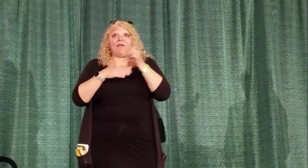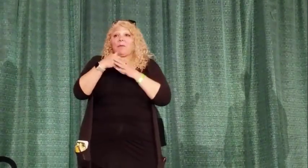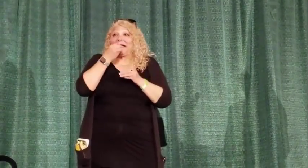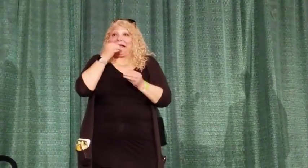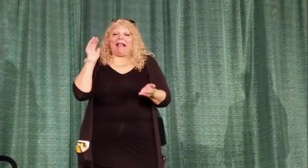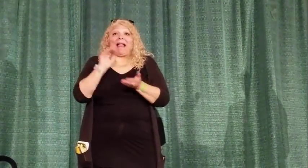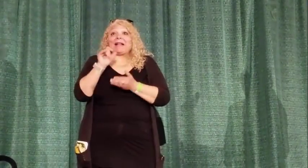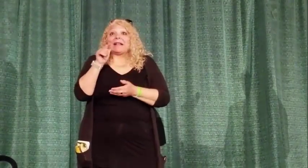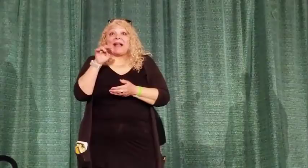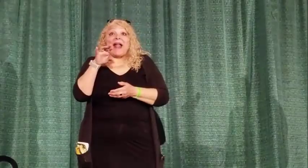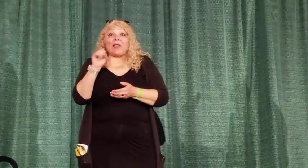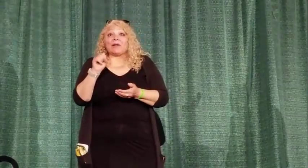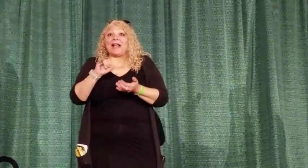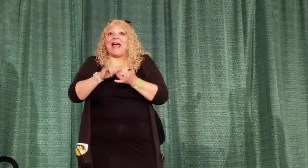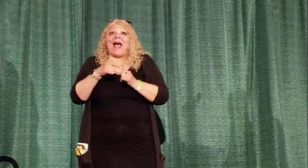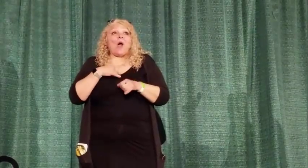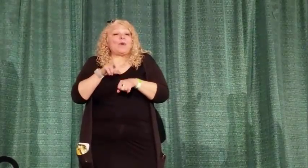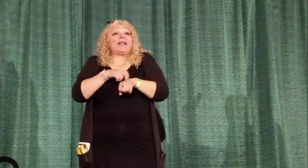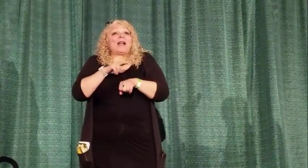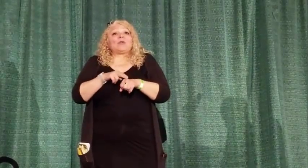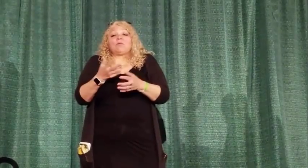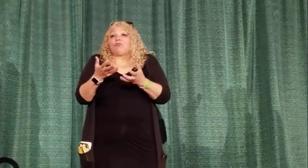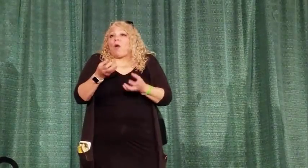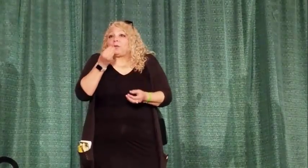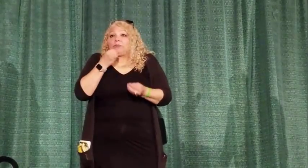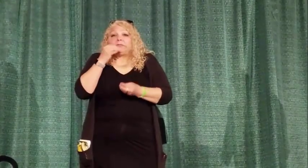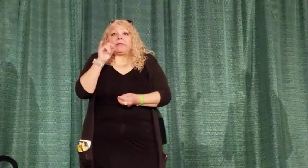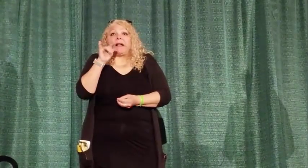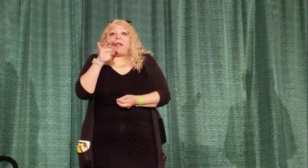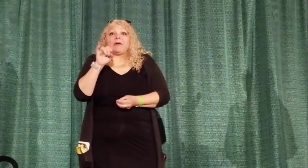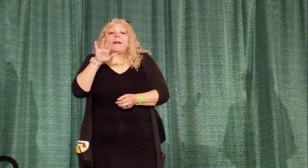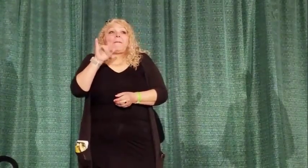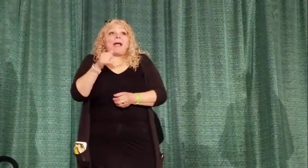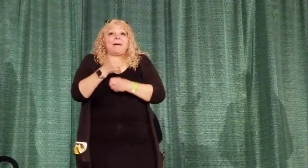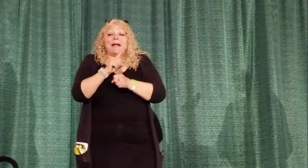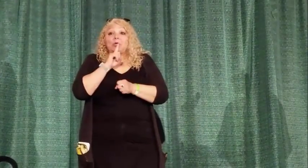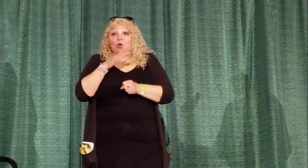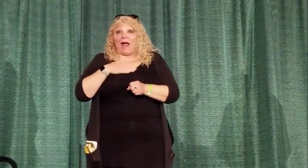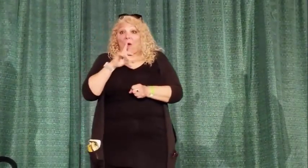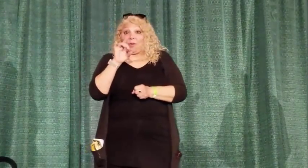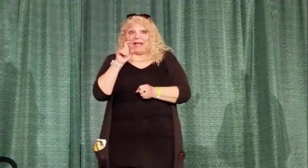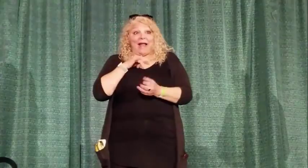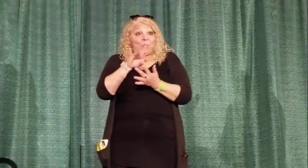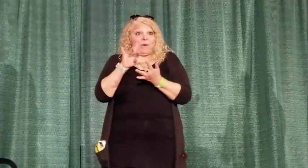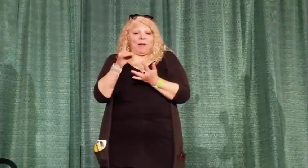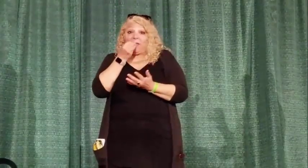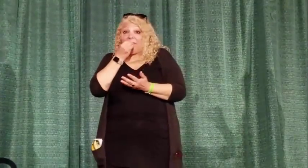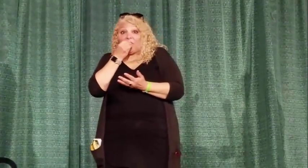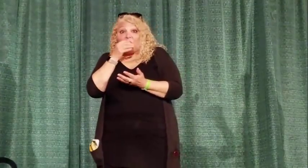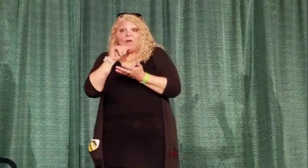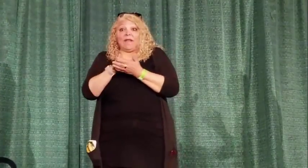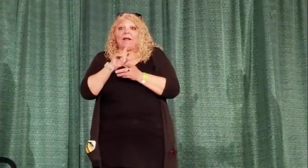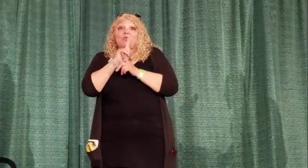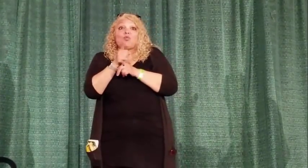less calories, the way we naturally desire less calories, is by having our diet choices